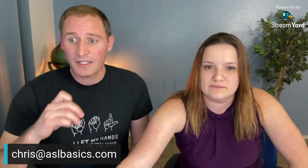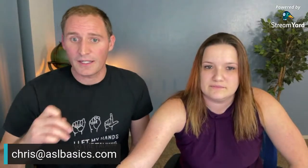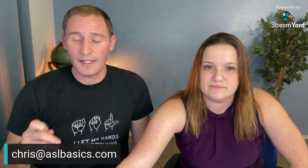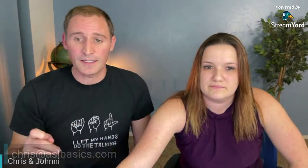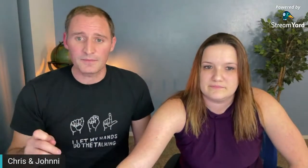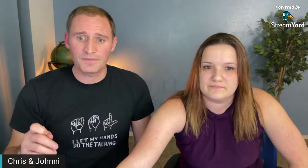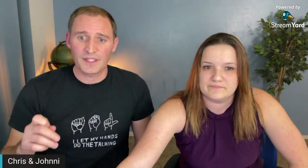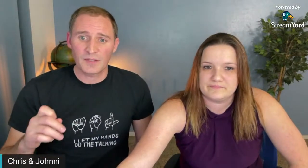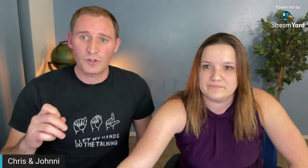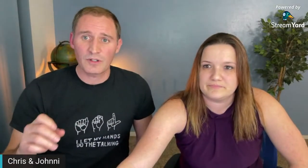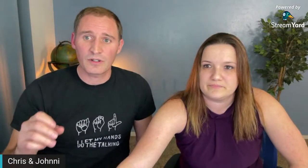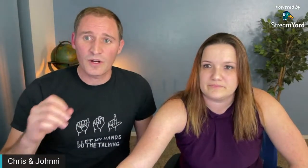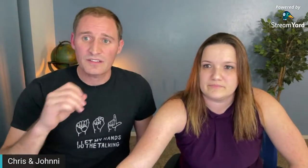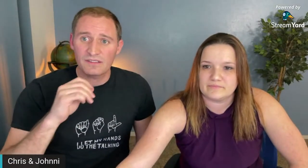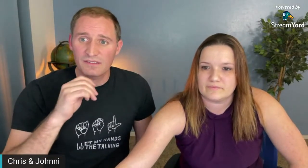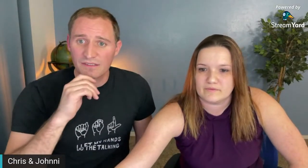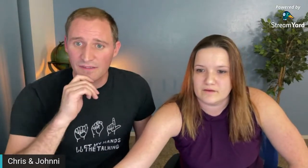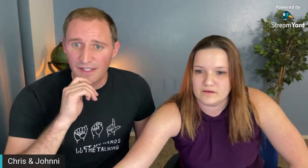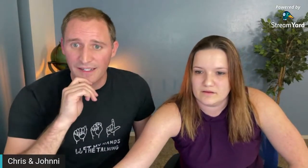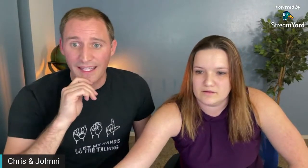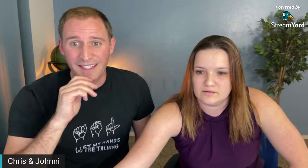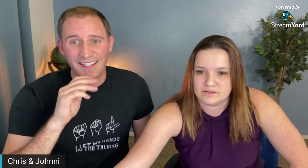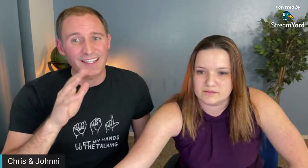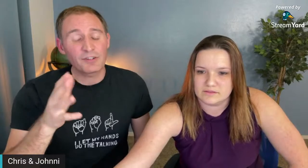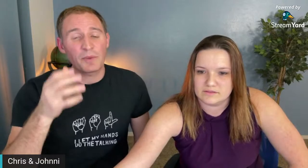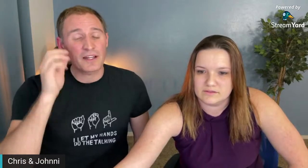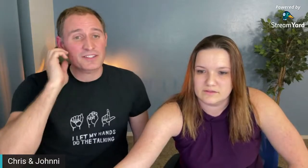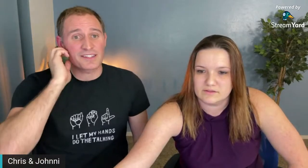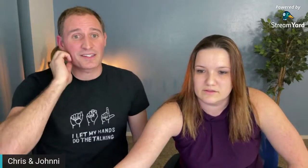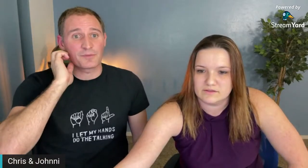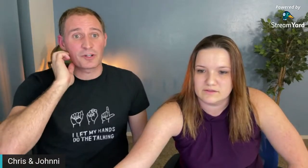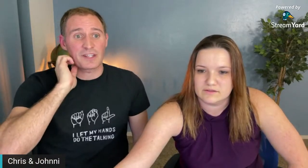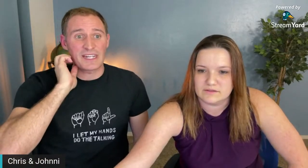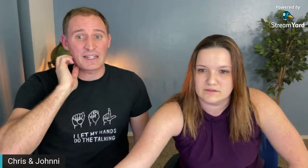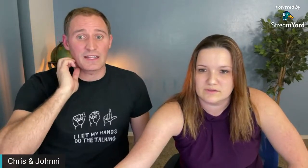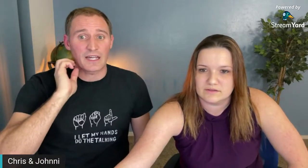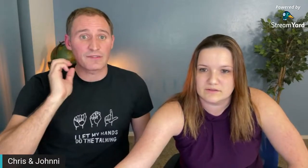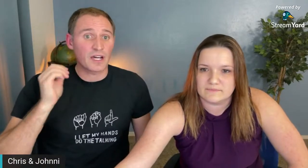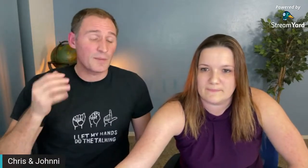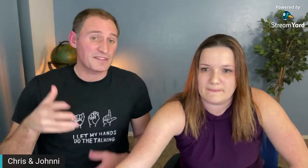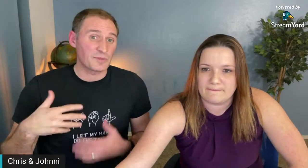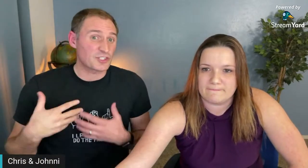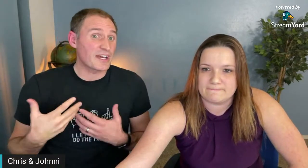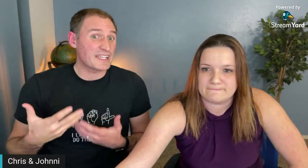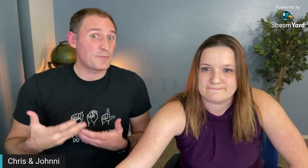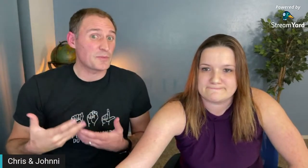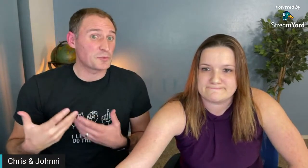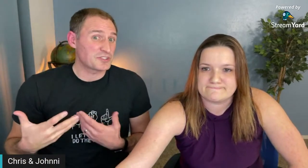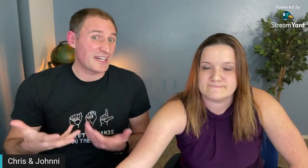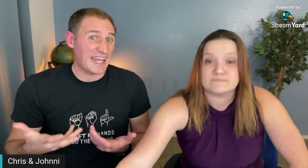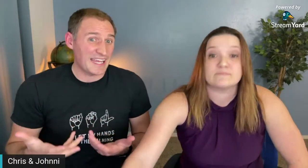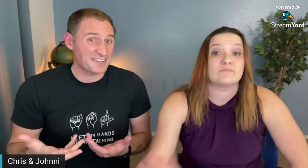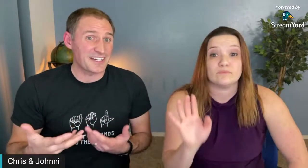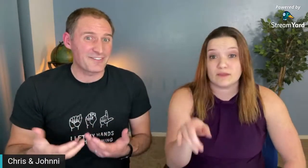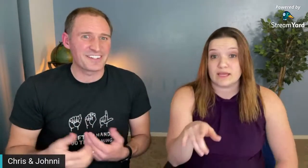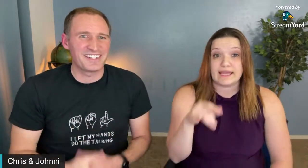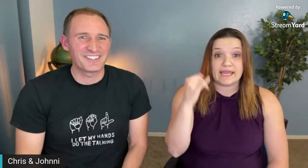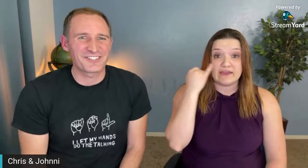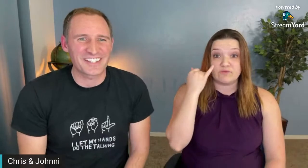Okay. Any more questions? And I do apologize. We're getting a lot of comments, and we try to keep up, and we try to answer every single question